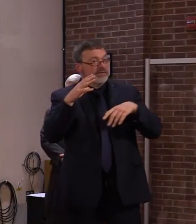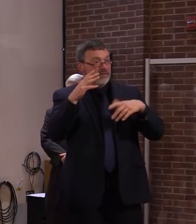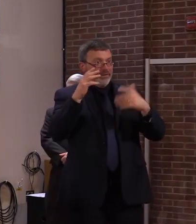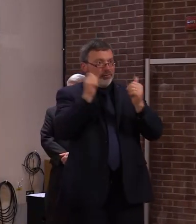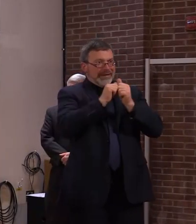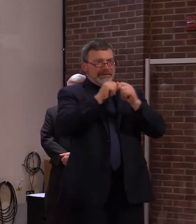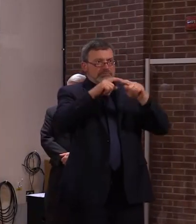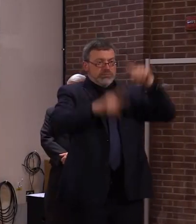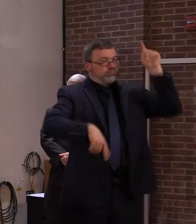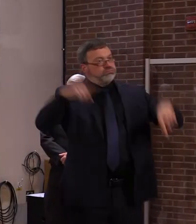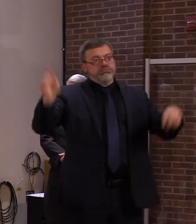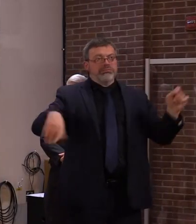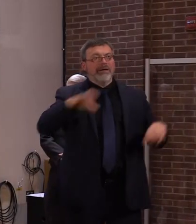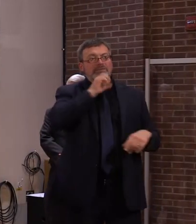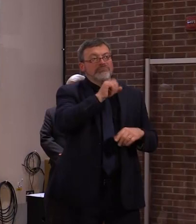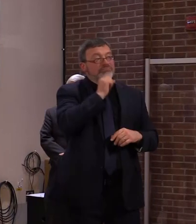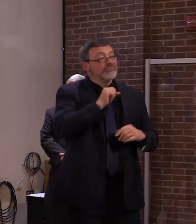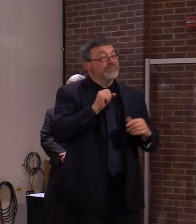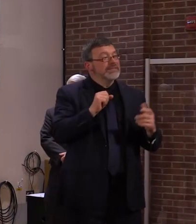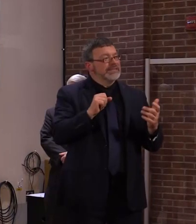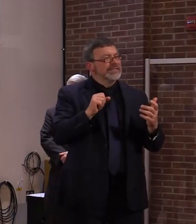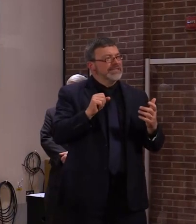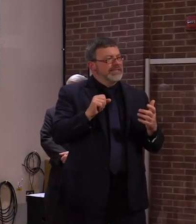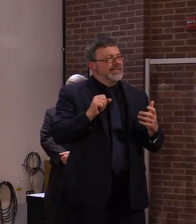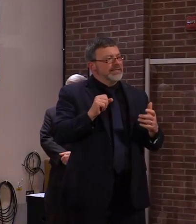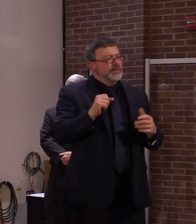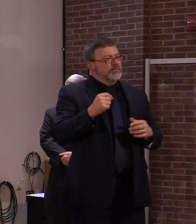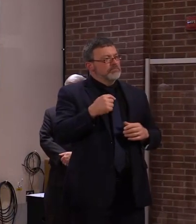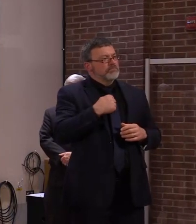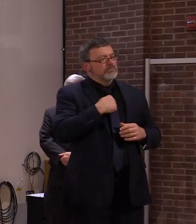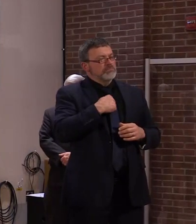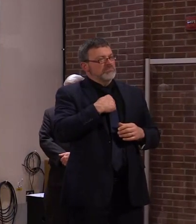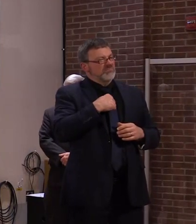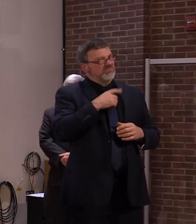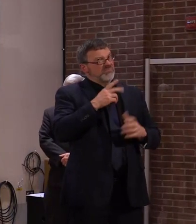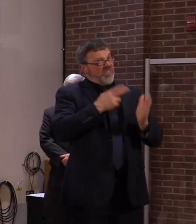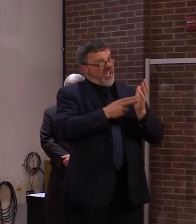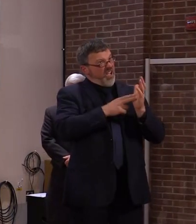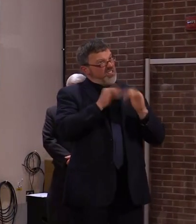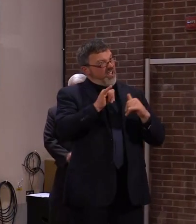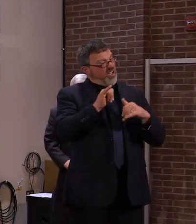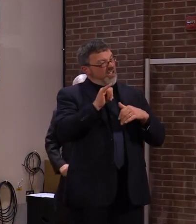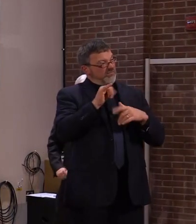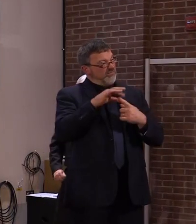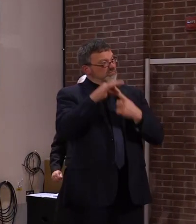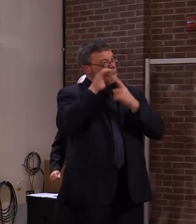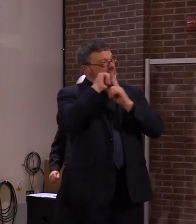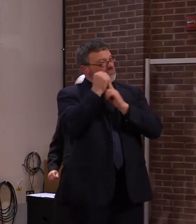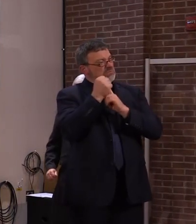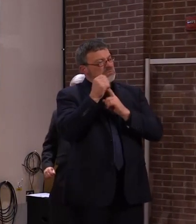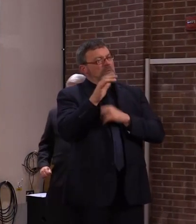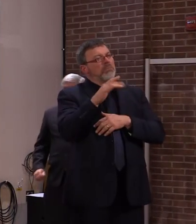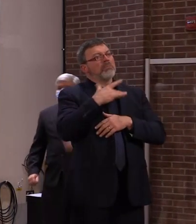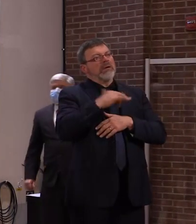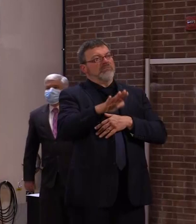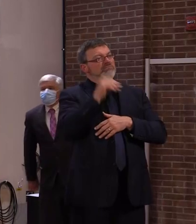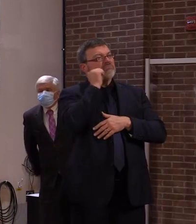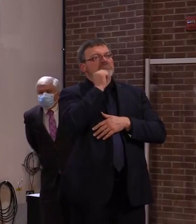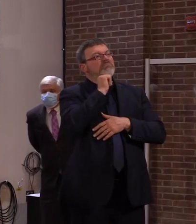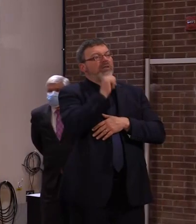We are, I won't say a rare state, but we're one of the less common states that is still